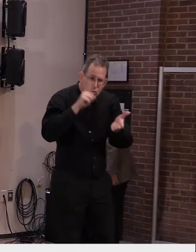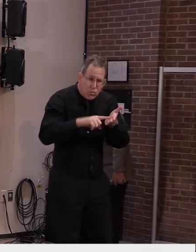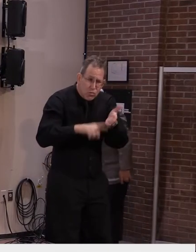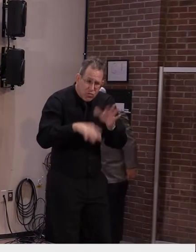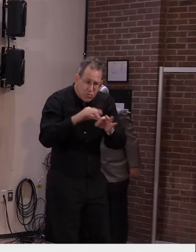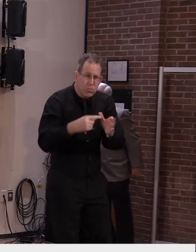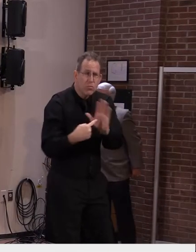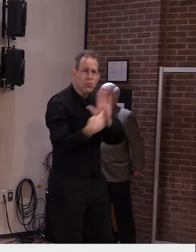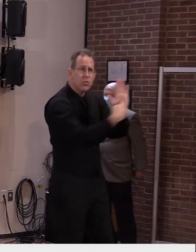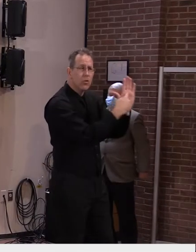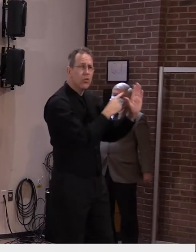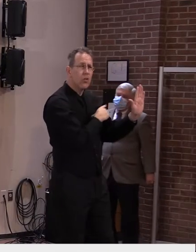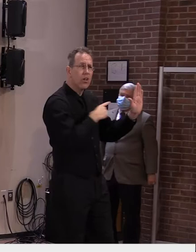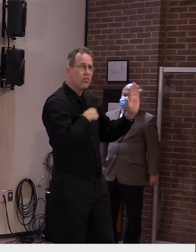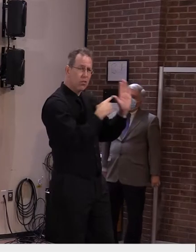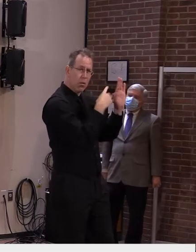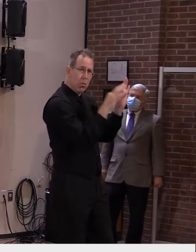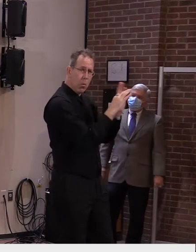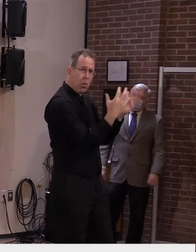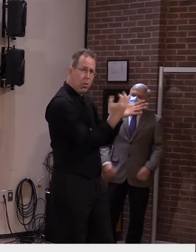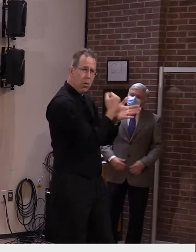this issue up?